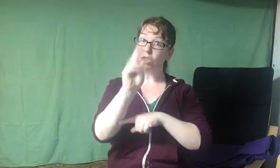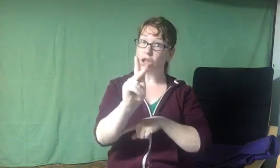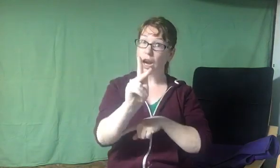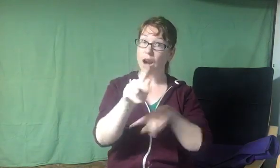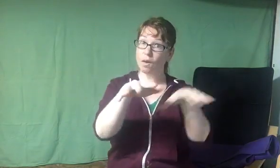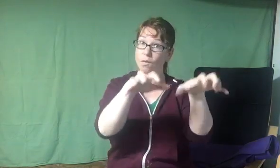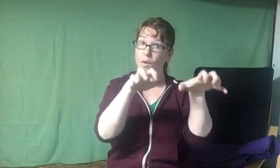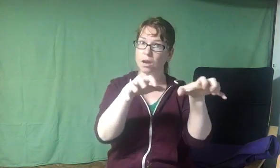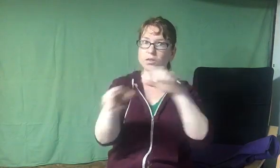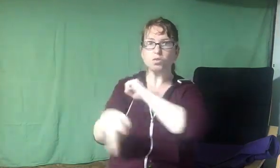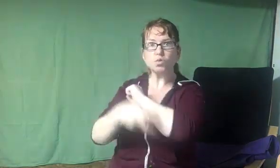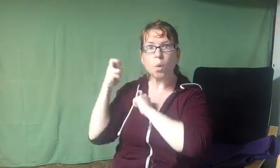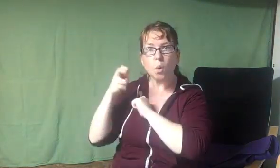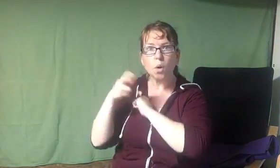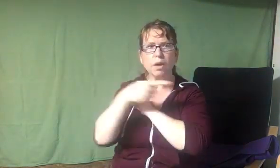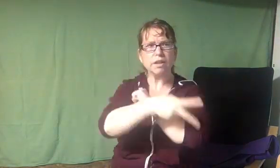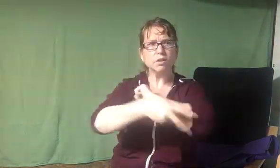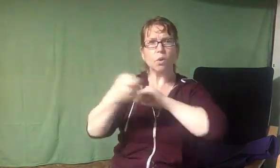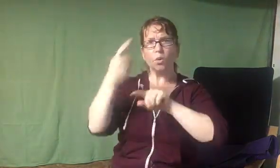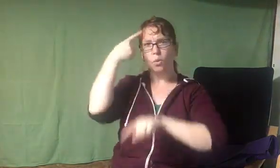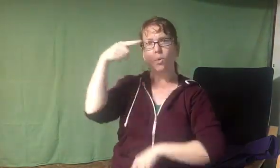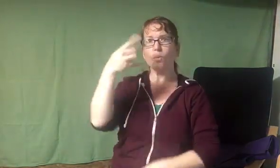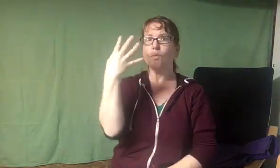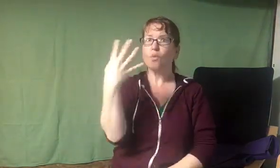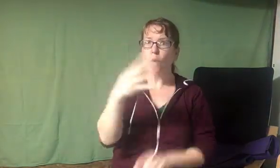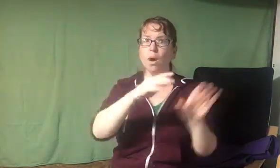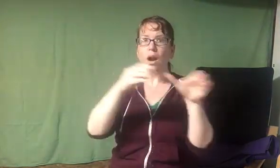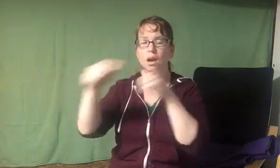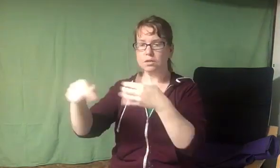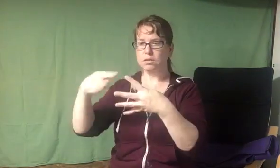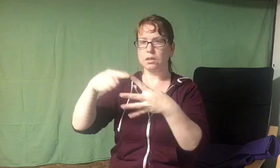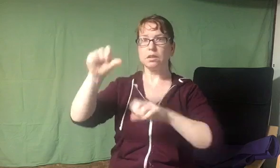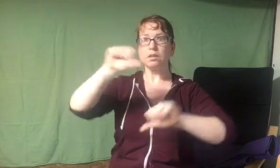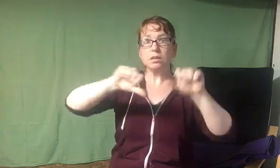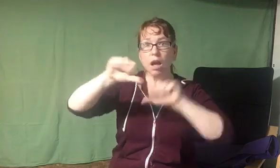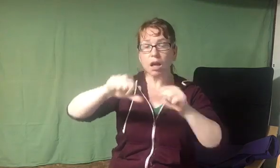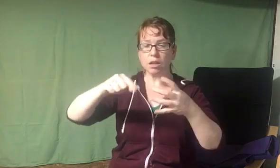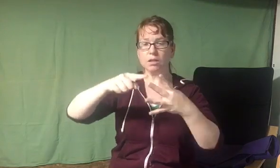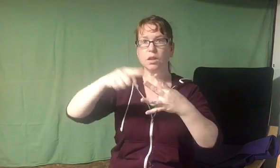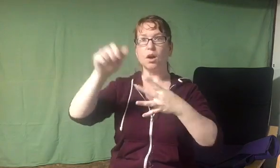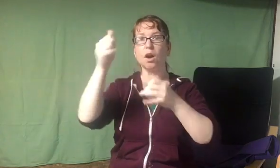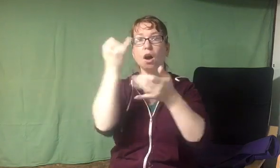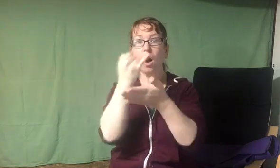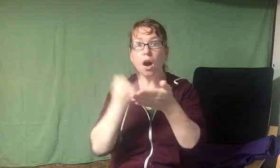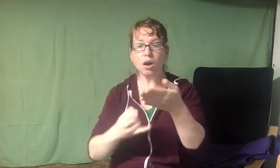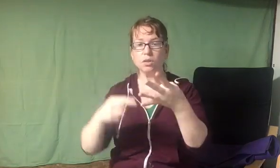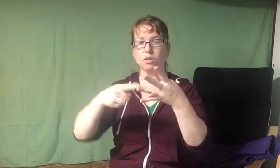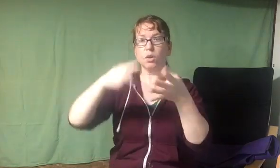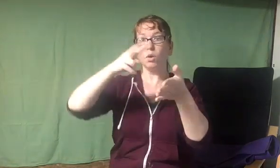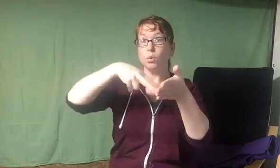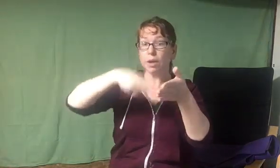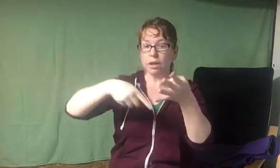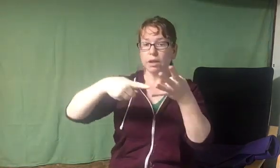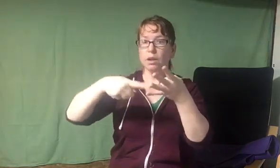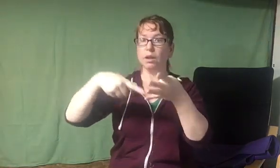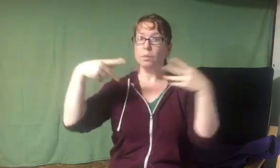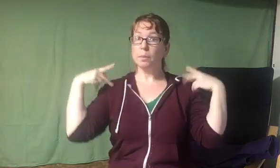4 subjects: science, art, reading, and PE. He was planning to start his own school for goblins and teach them all